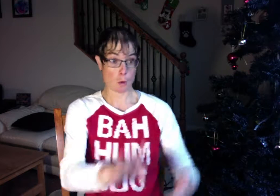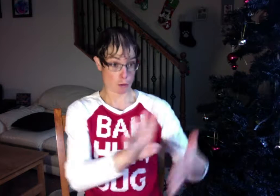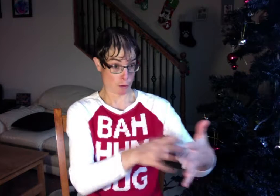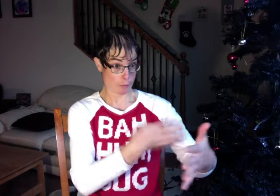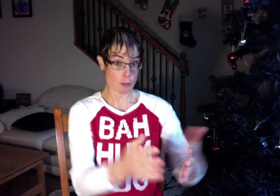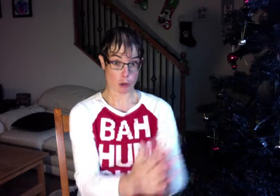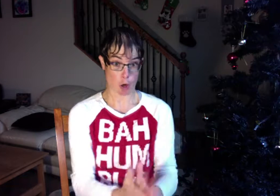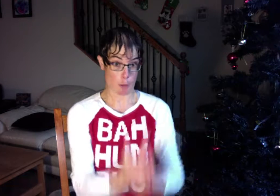earlier.